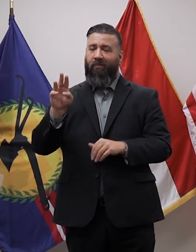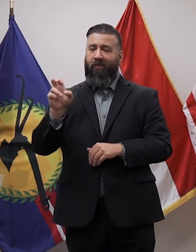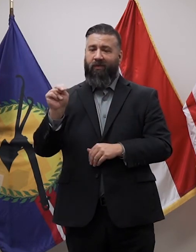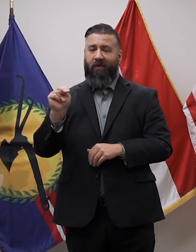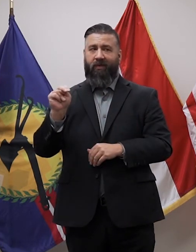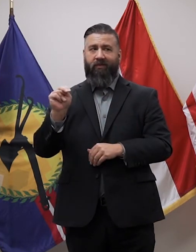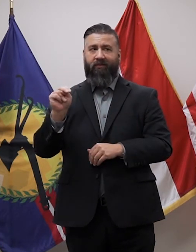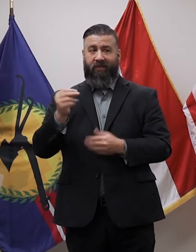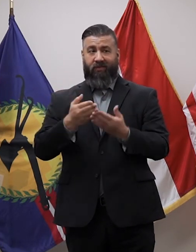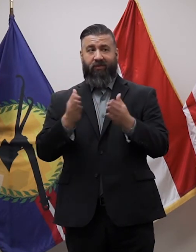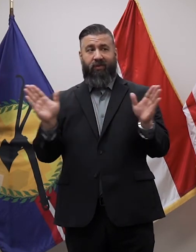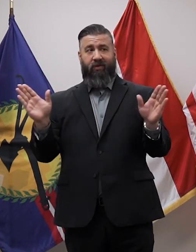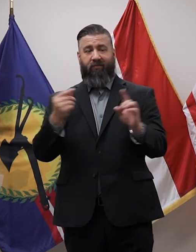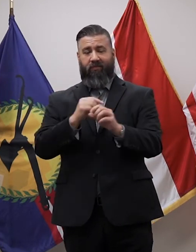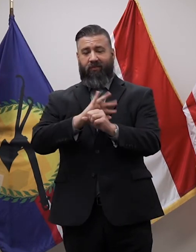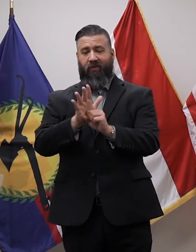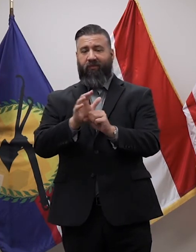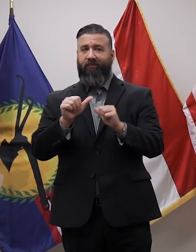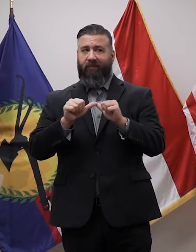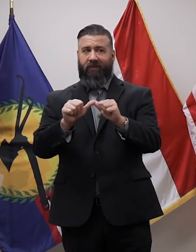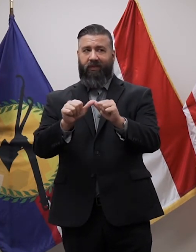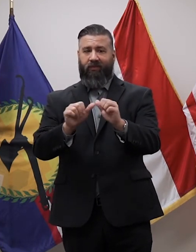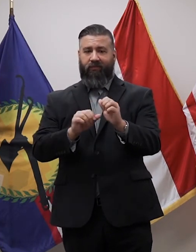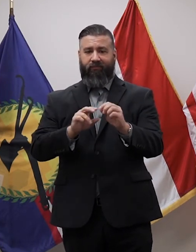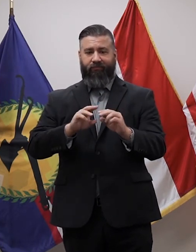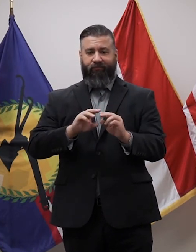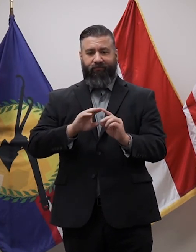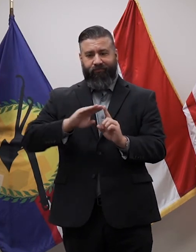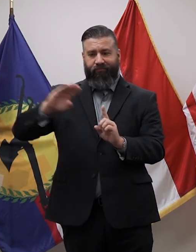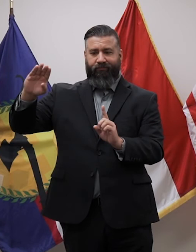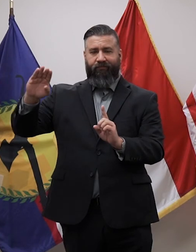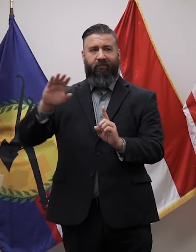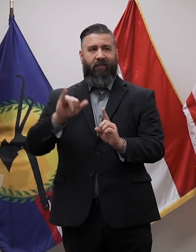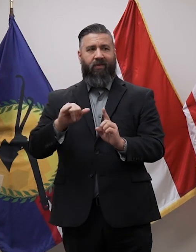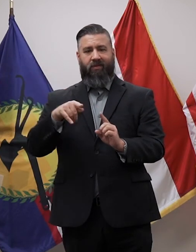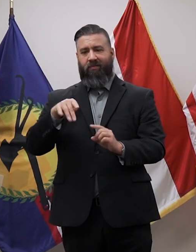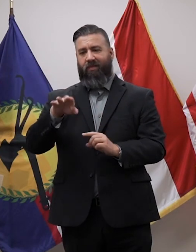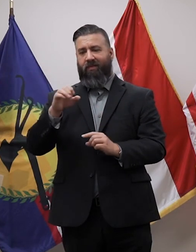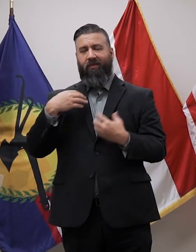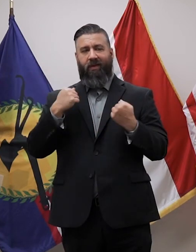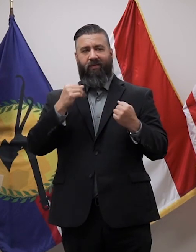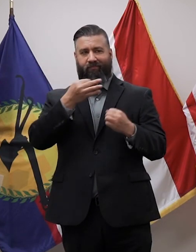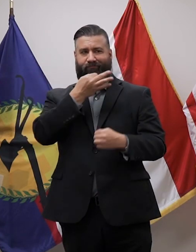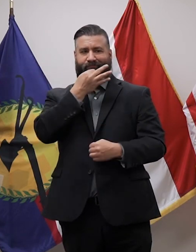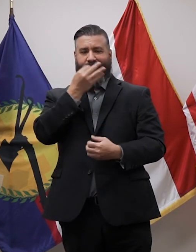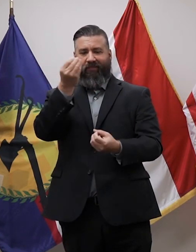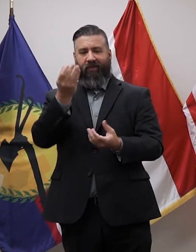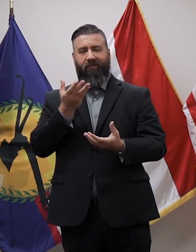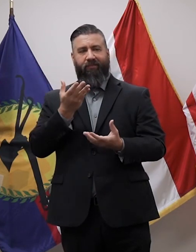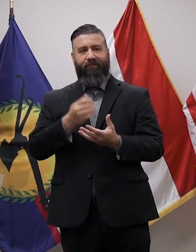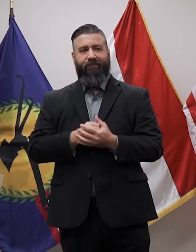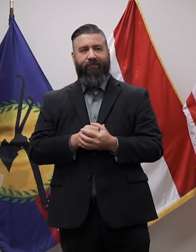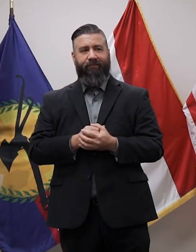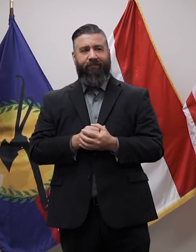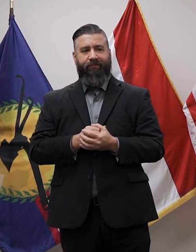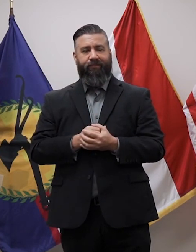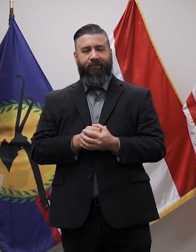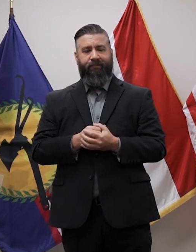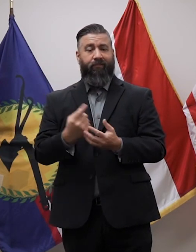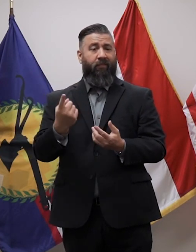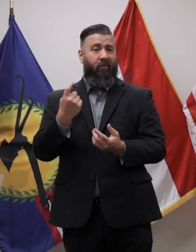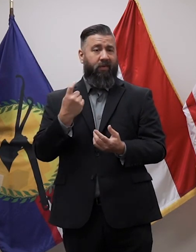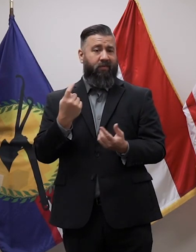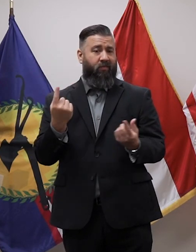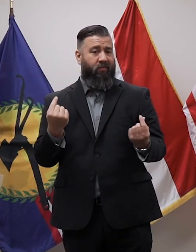and cases in general from COVID to continue to increase. That's what our public health experts are telling us. So the question is, what do